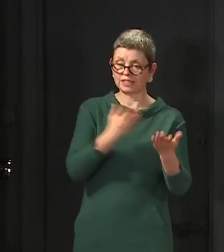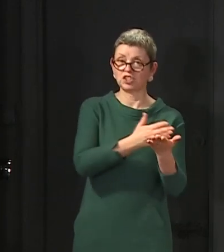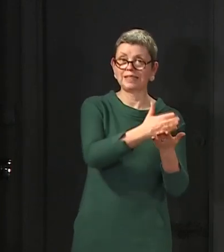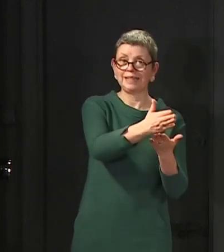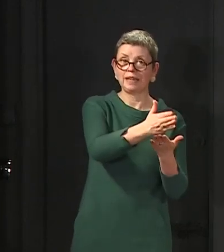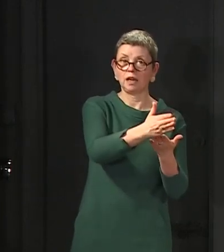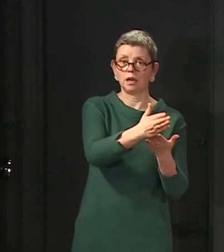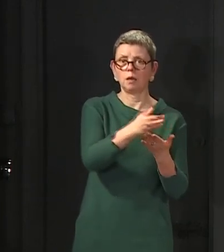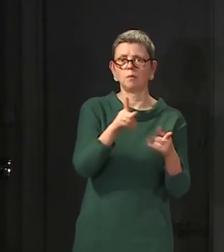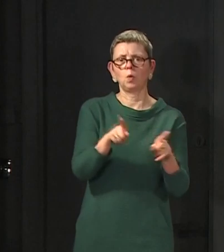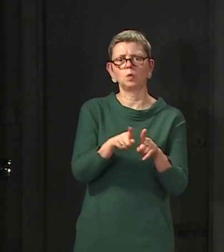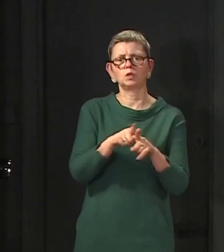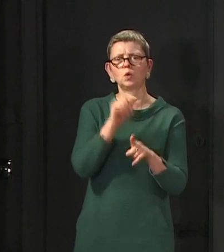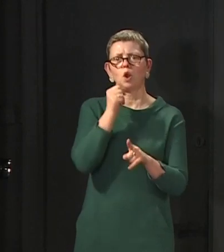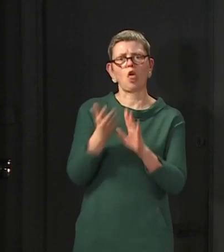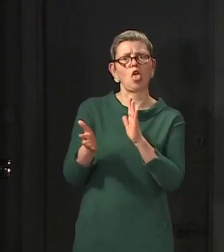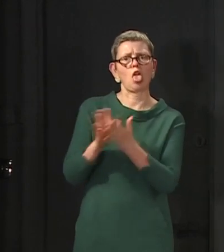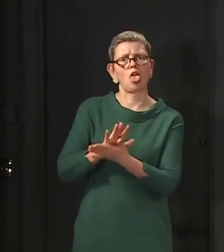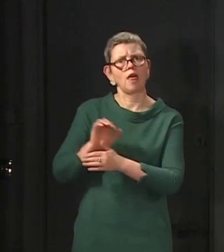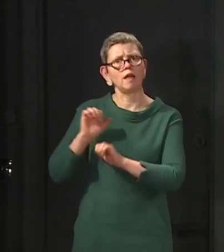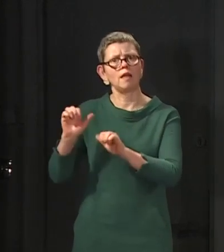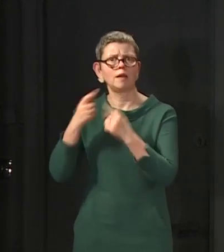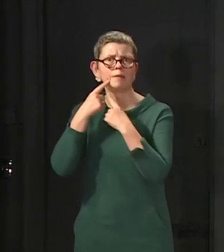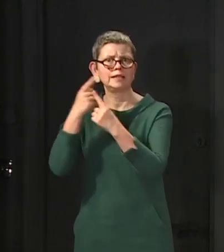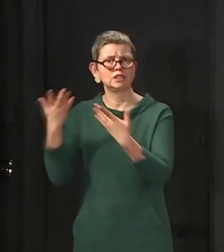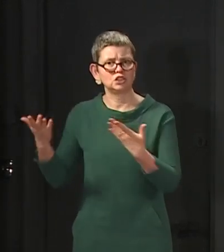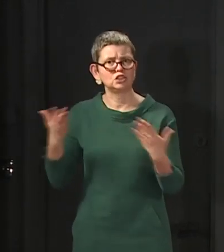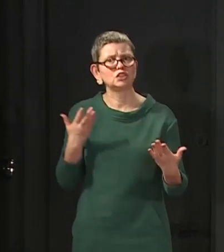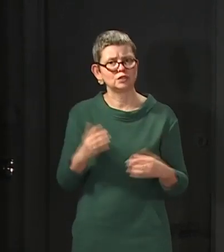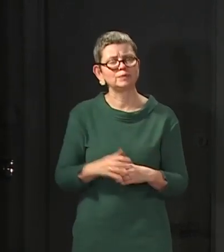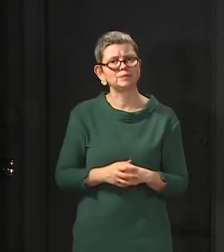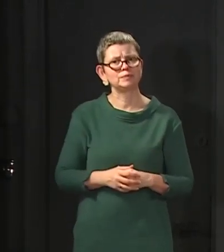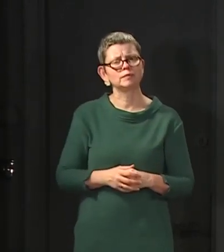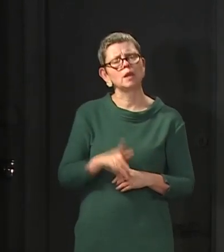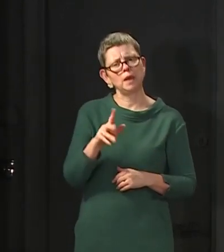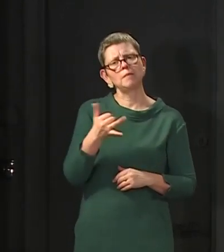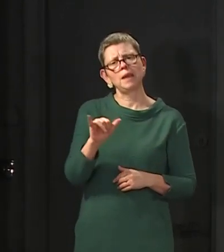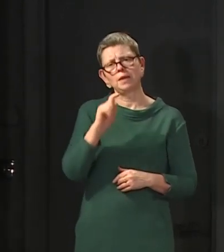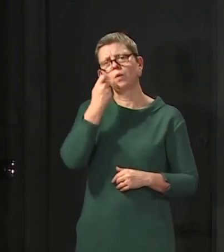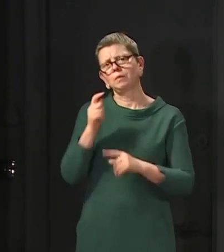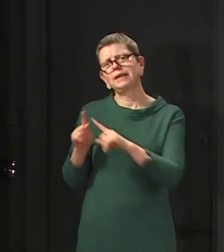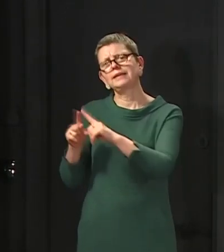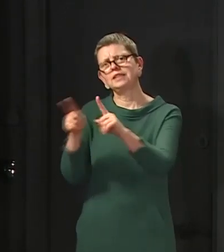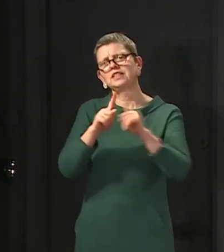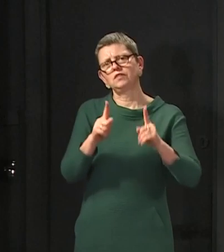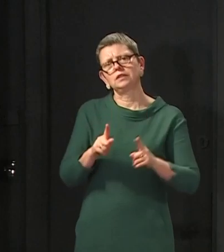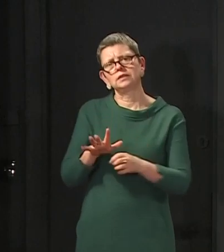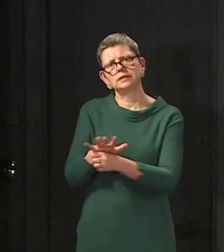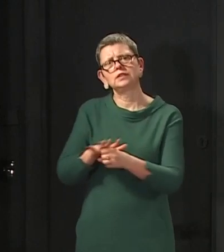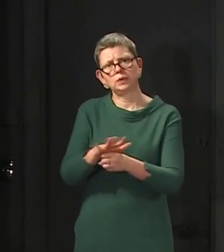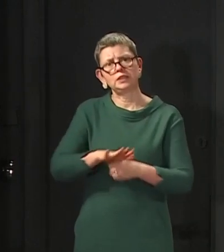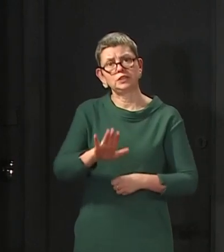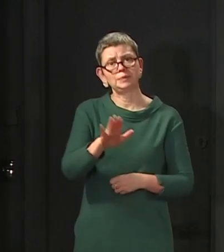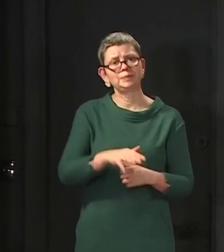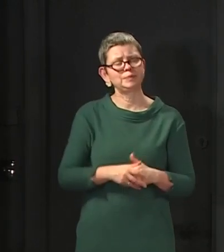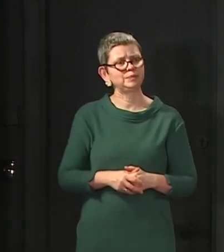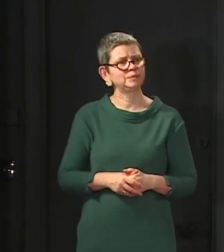the change, the differences that are likely to be in place. Derek Keighley from The Courier.